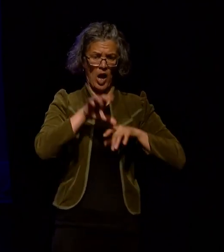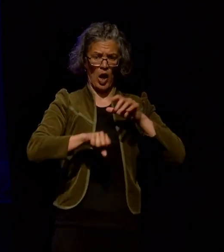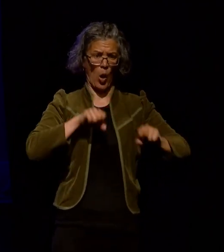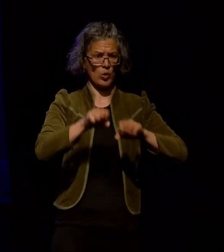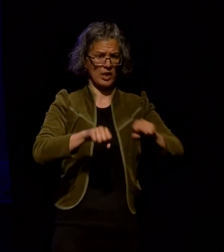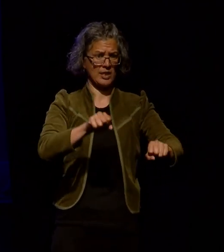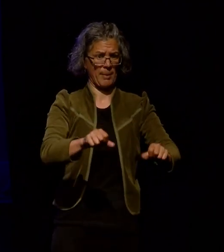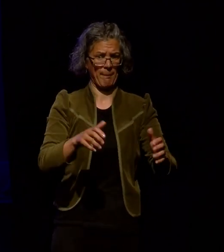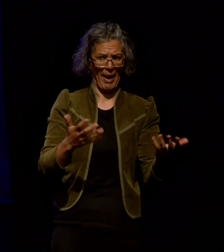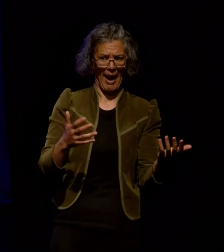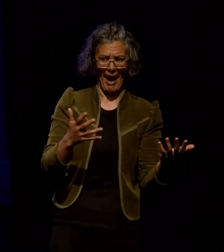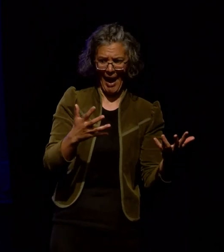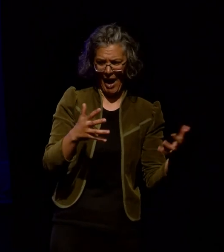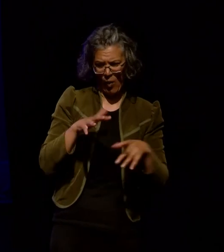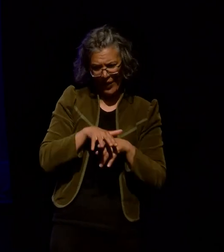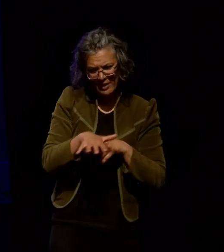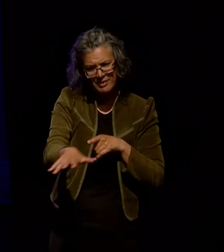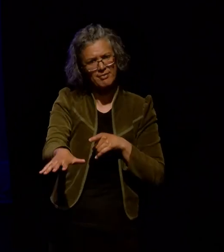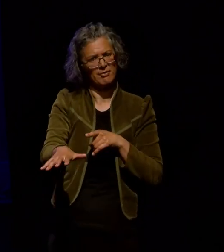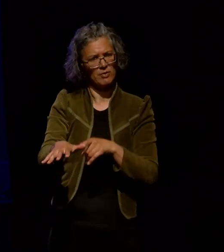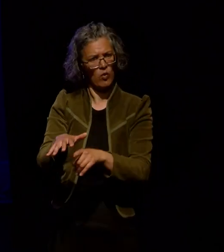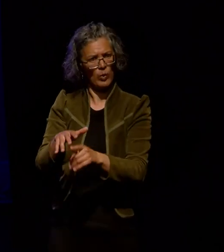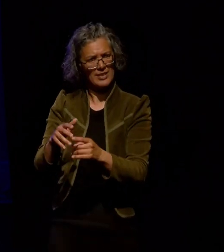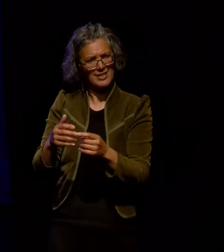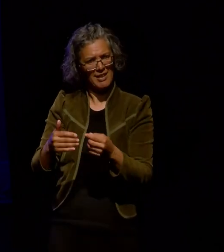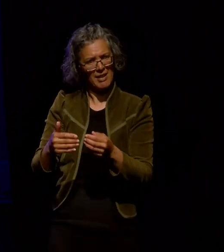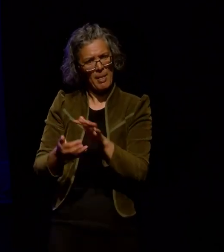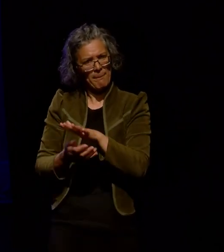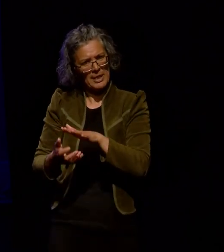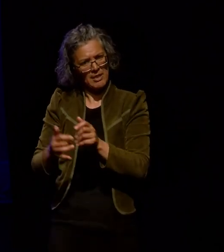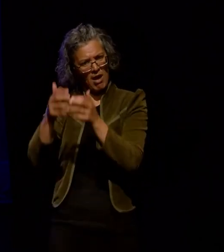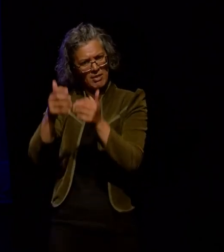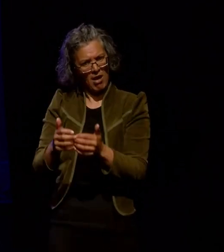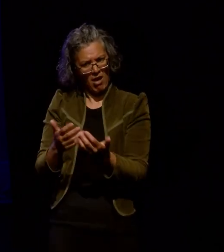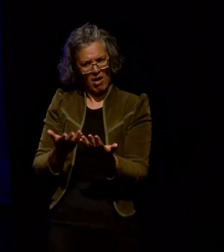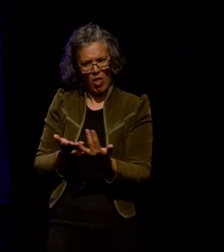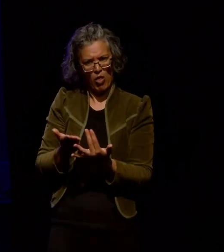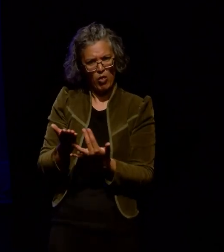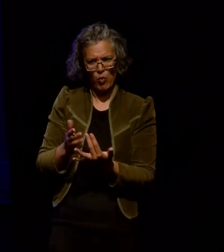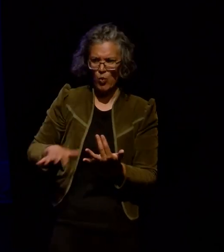shaped the Pacific collections and metadata that exist in the collections from around the region.